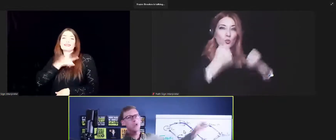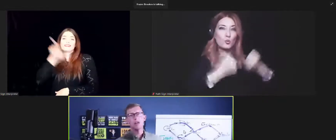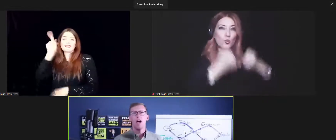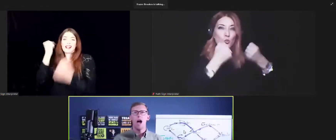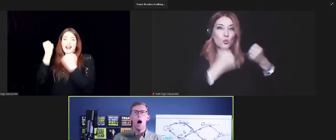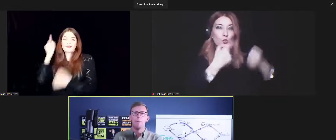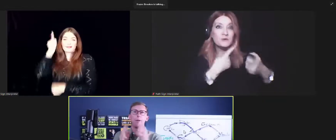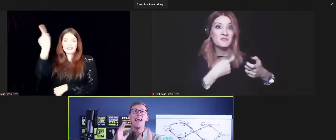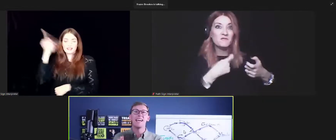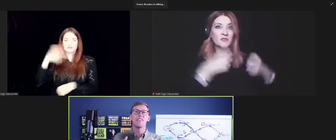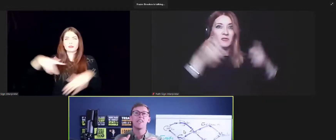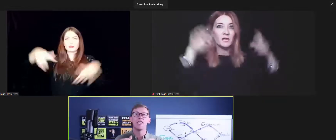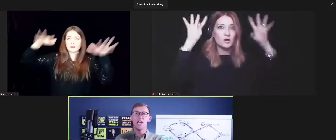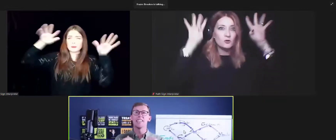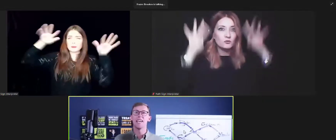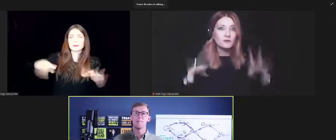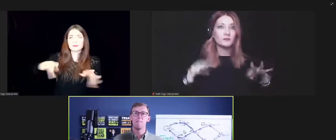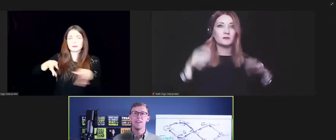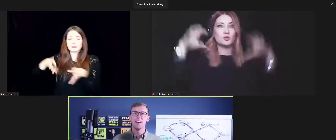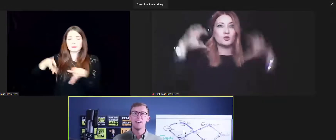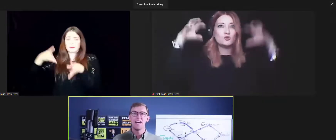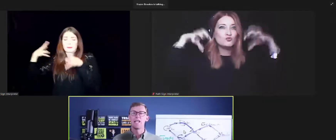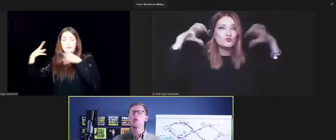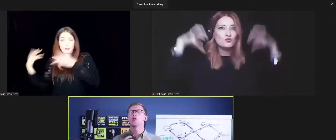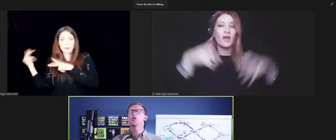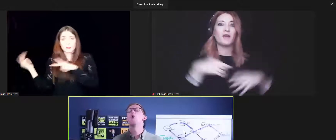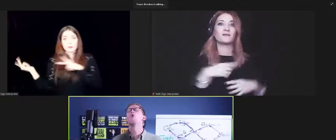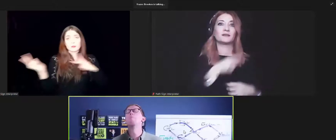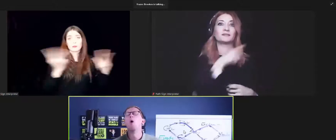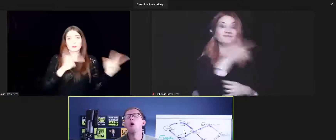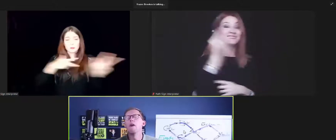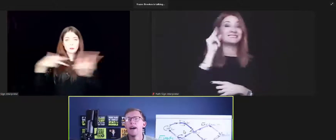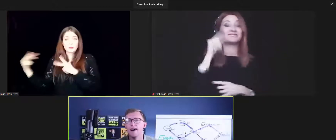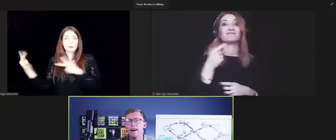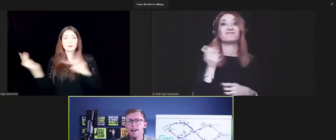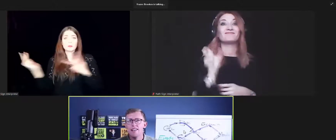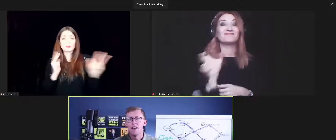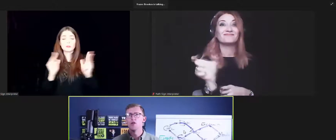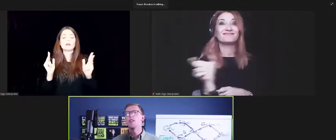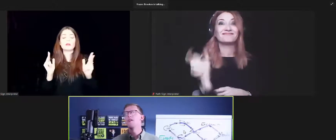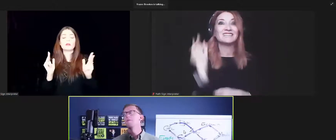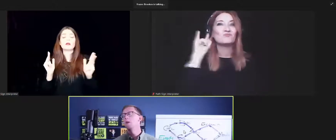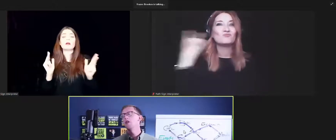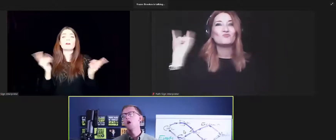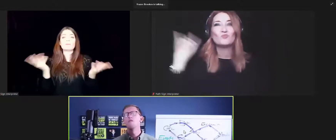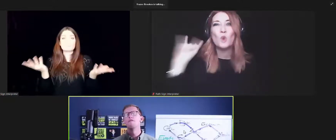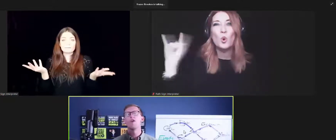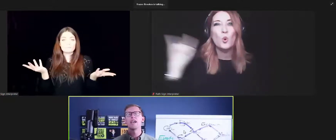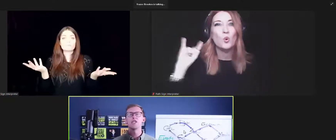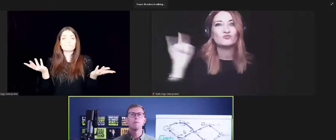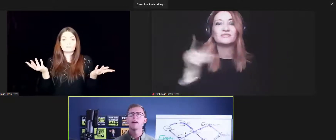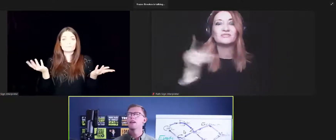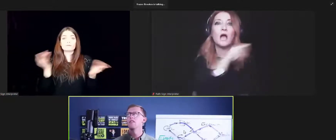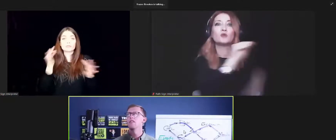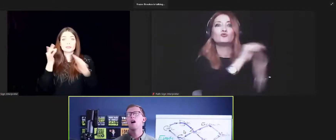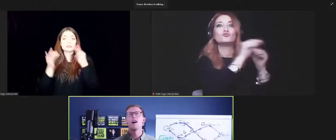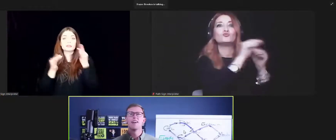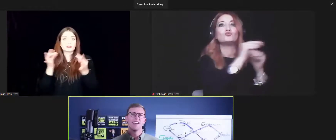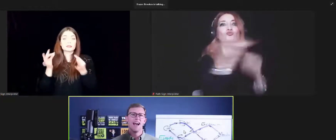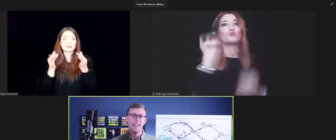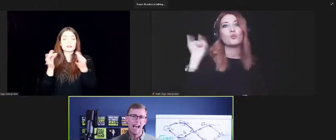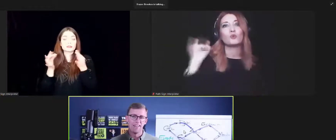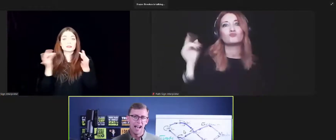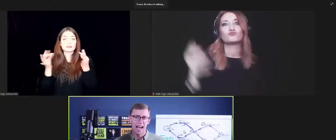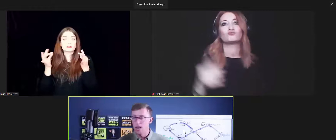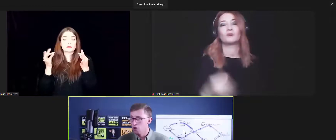Thompson are playing in the cassette tape. And it's so boring. Their monotone voice, I'm like, no.